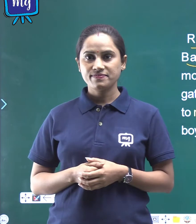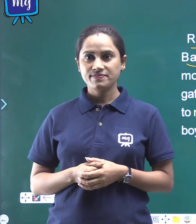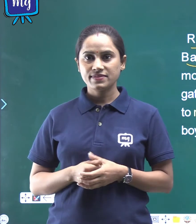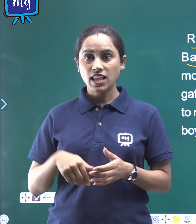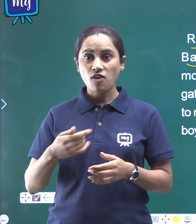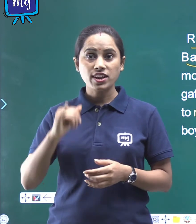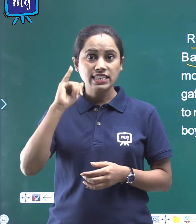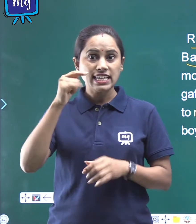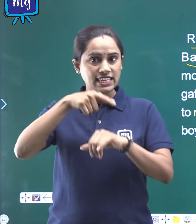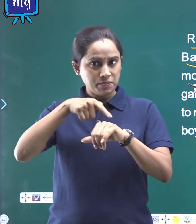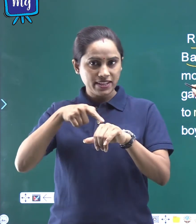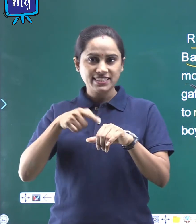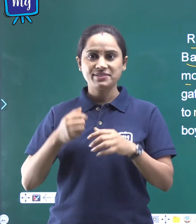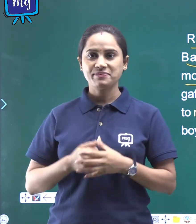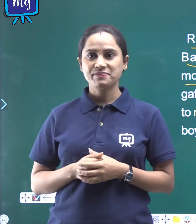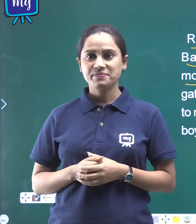after 6 months.